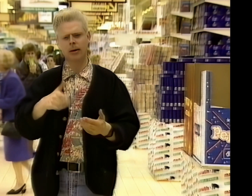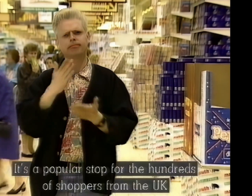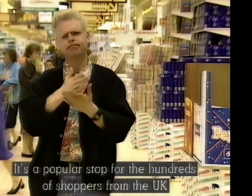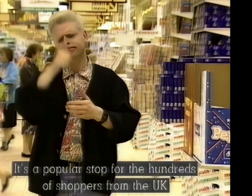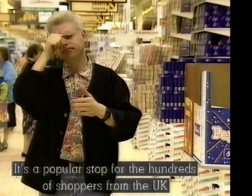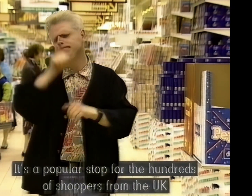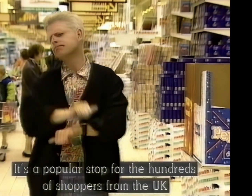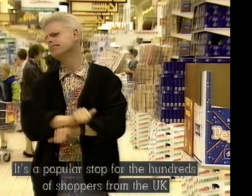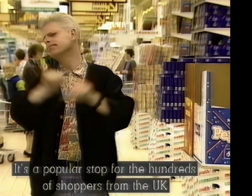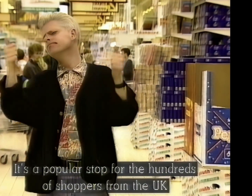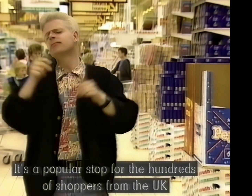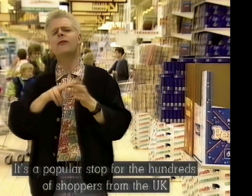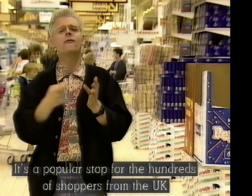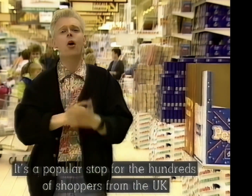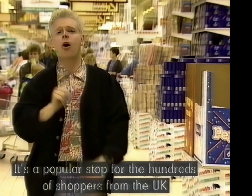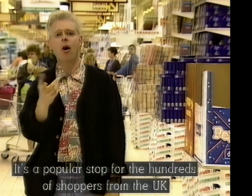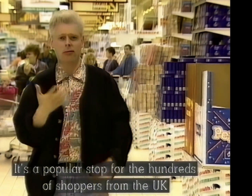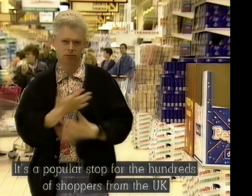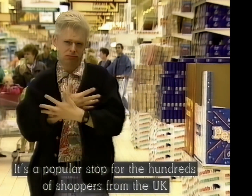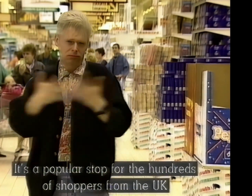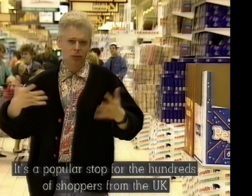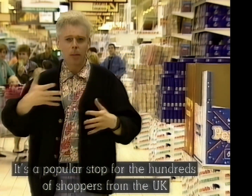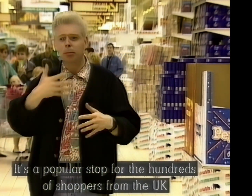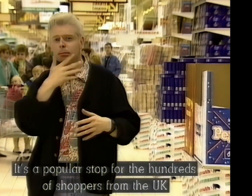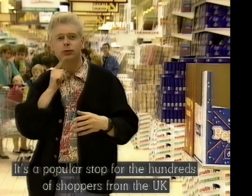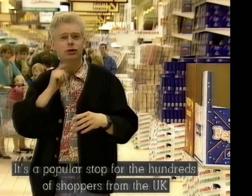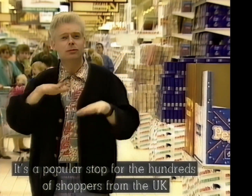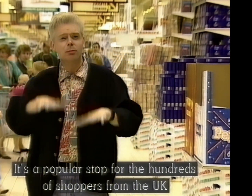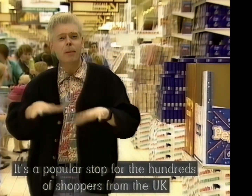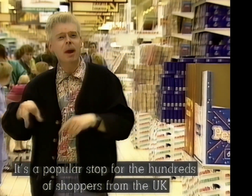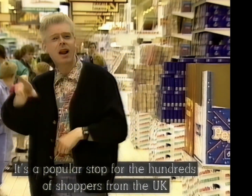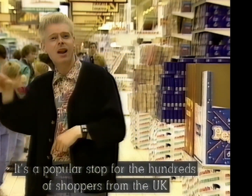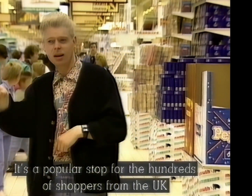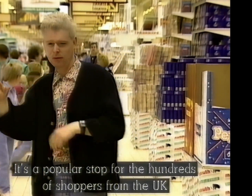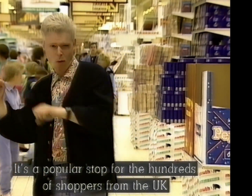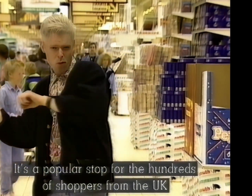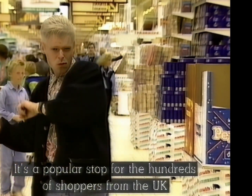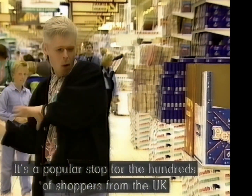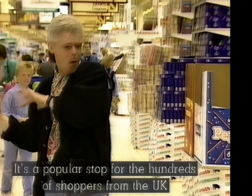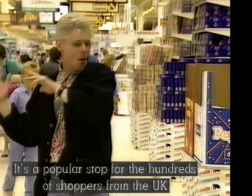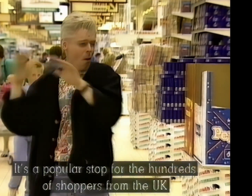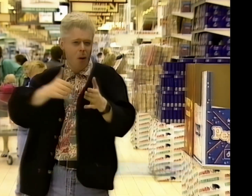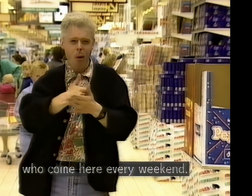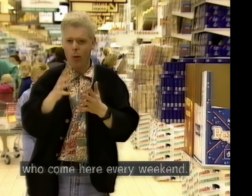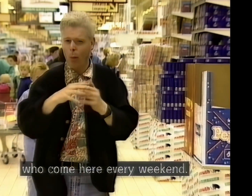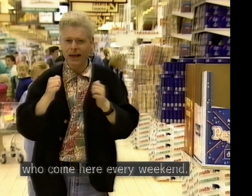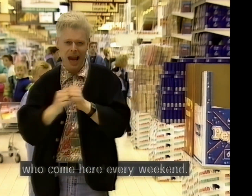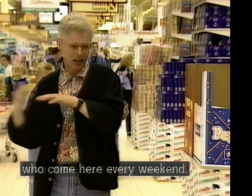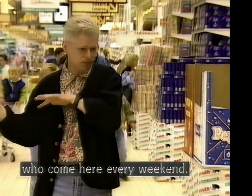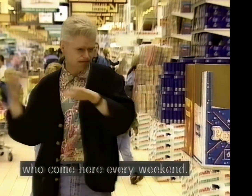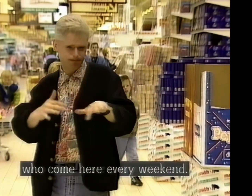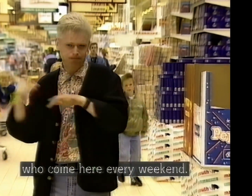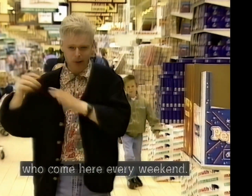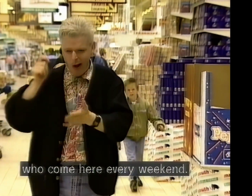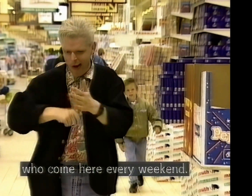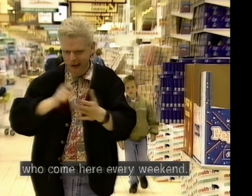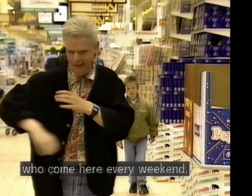It's a popular stop for the hundreds of shoppers from the UK who come here every weekend.